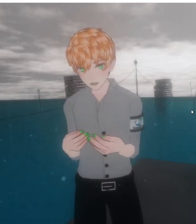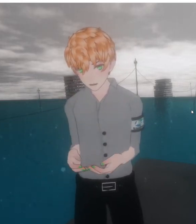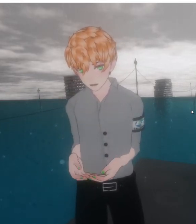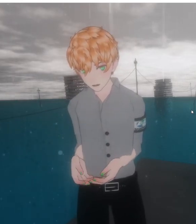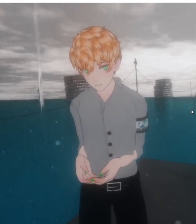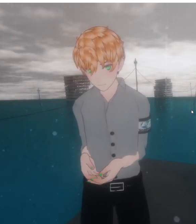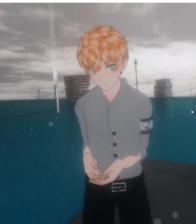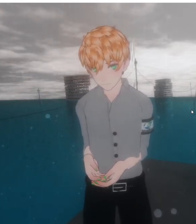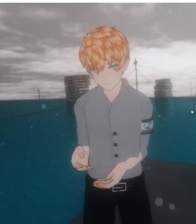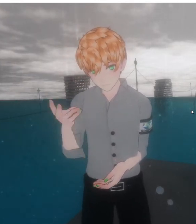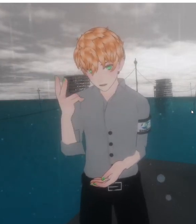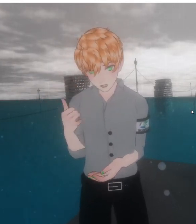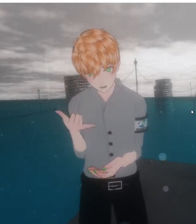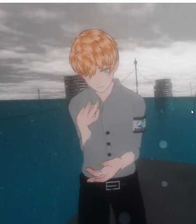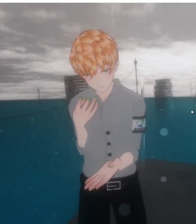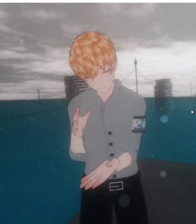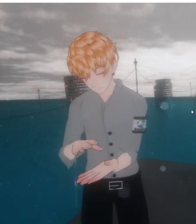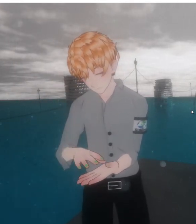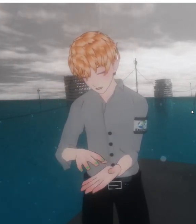avatars. Why bad?